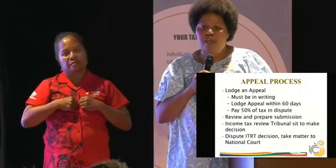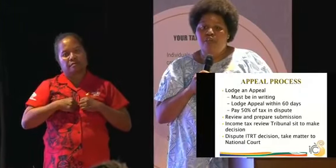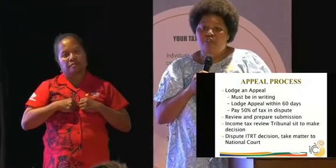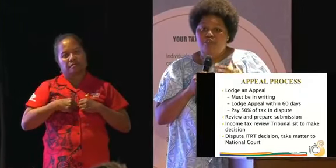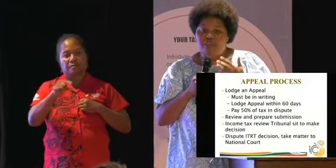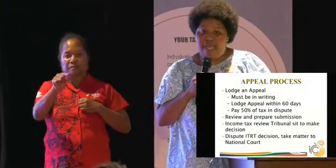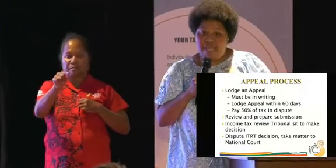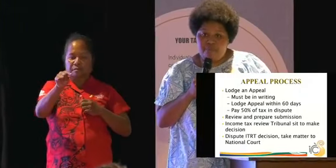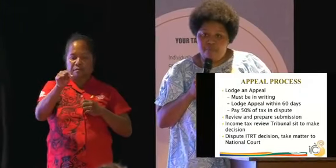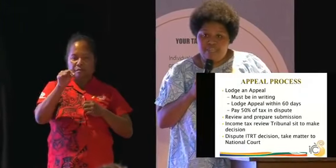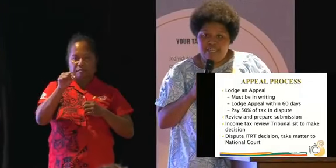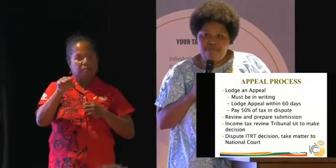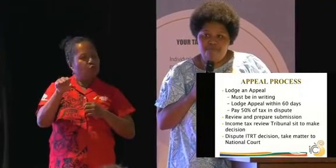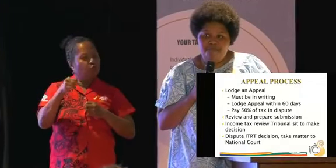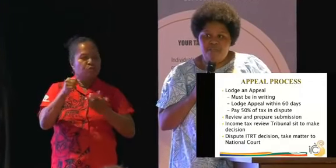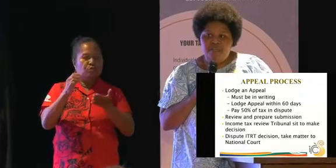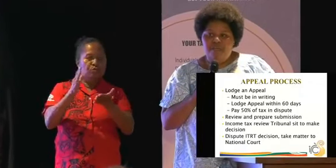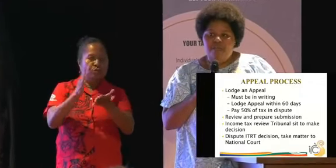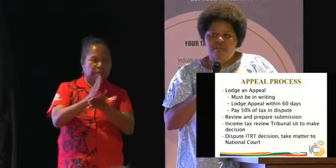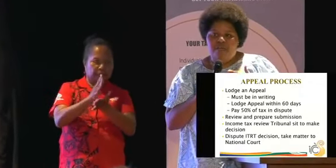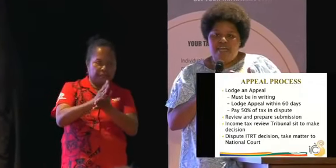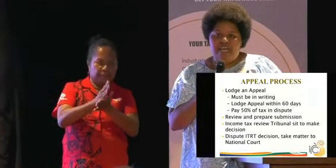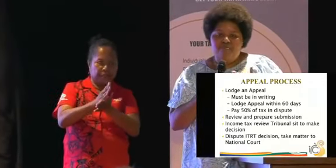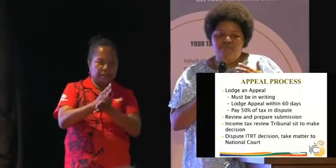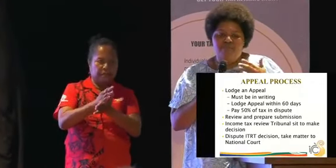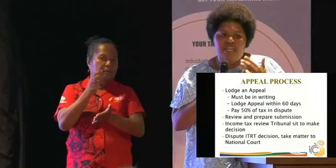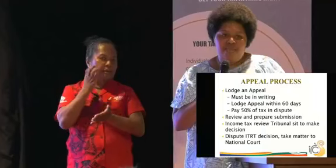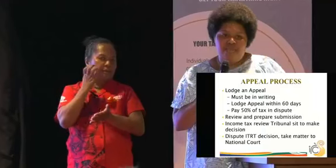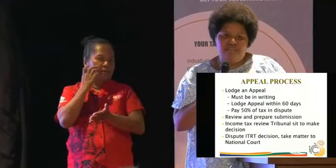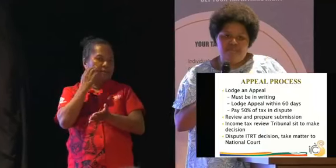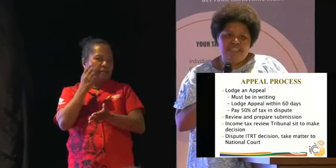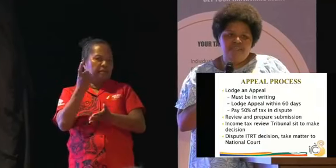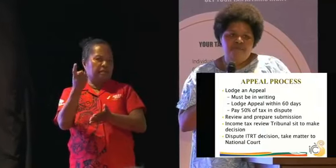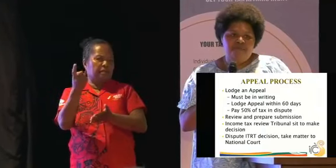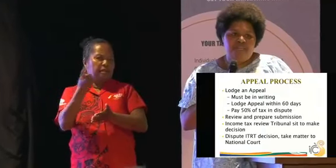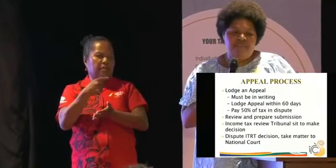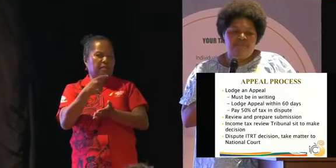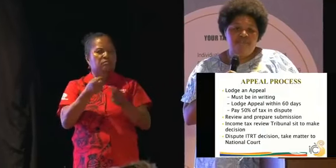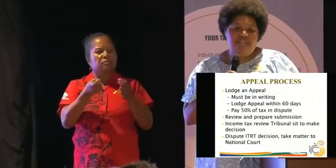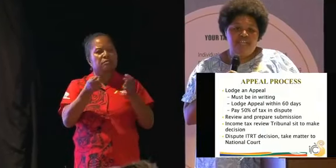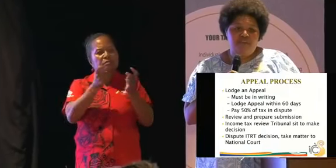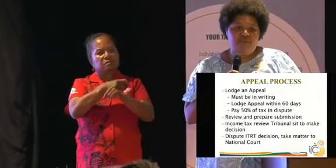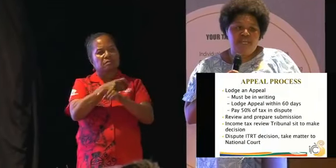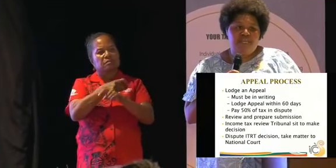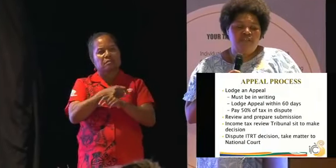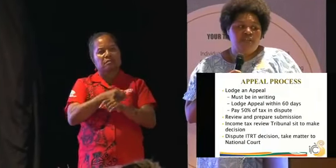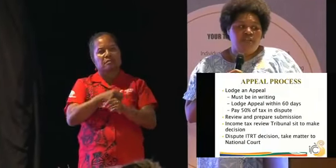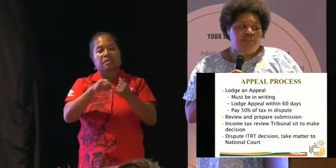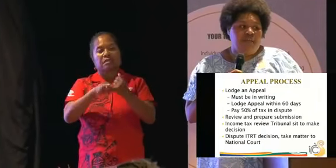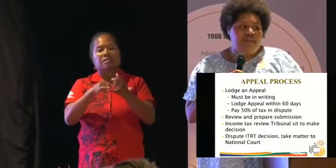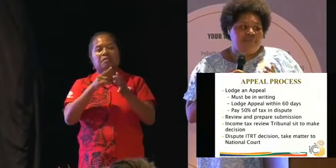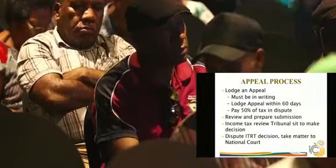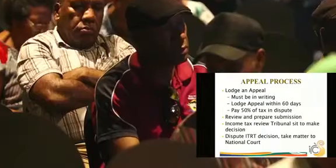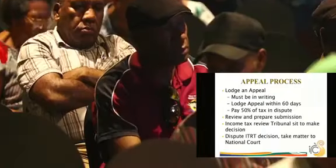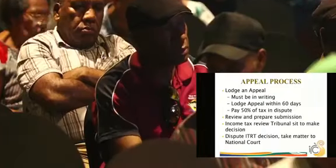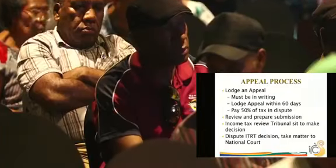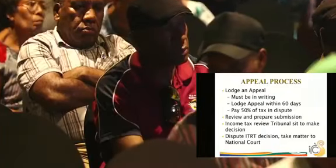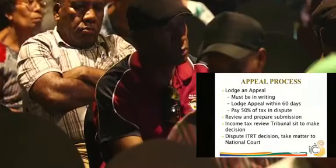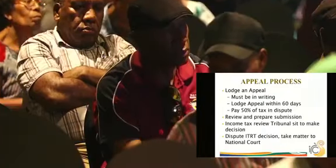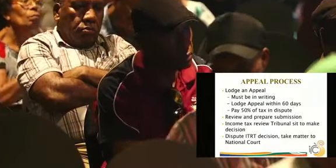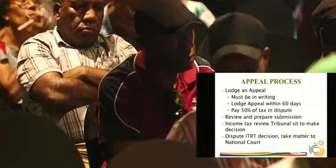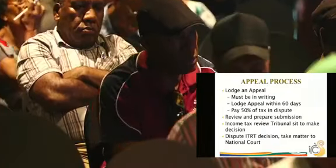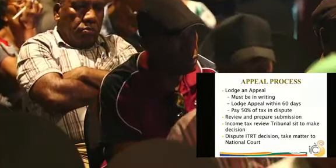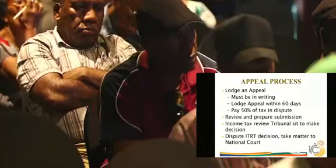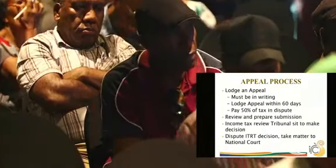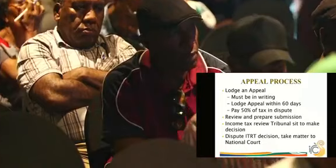assessment, you're not happy with it, when it comes to an amendment, if it's for salary and wage, you have,